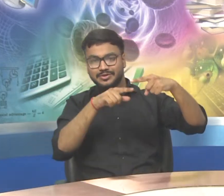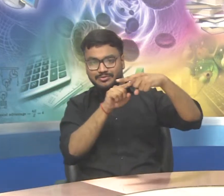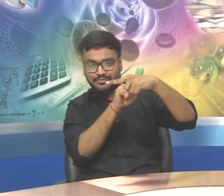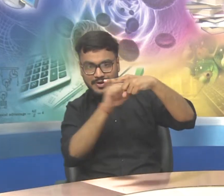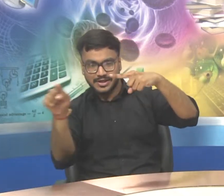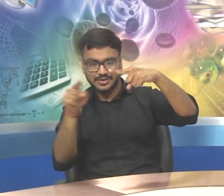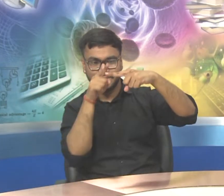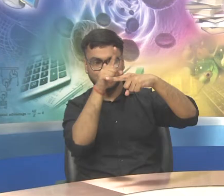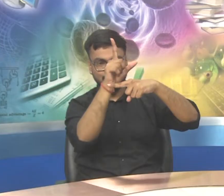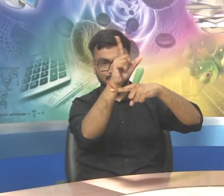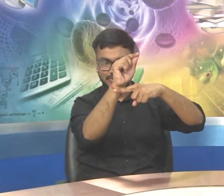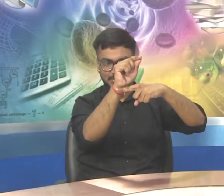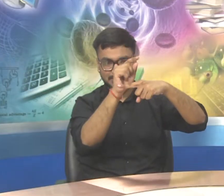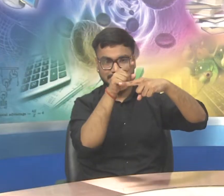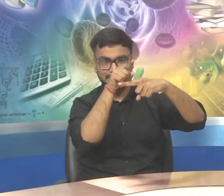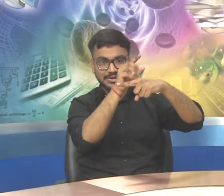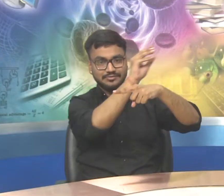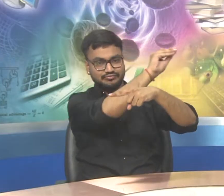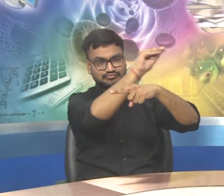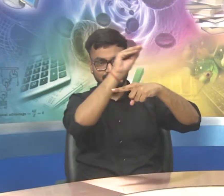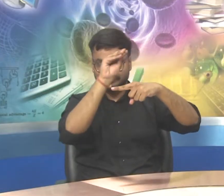10% salt solution.